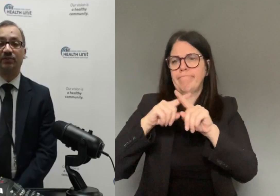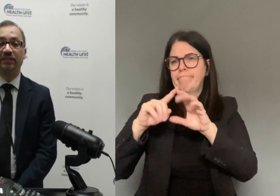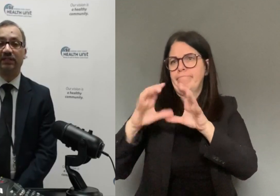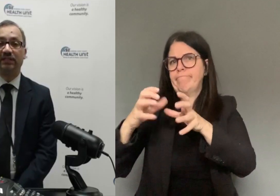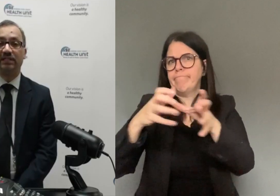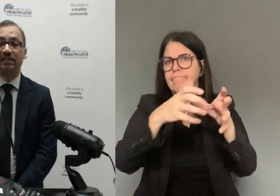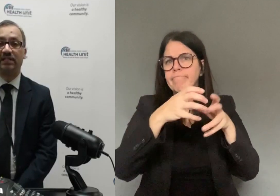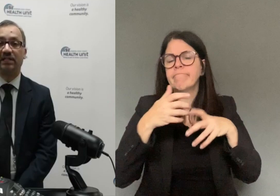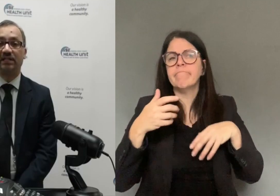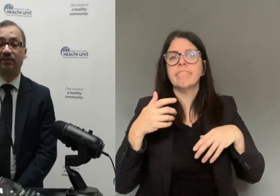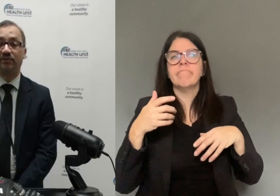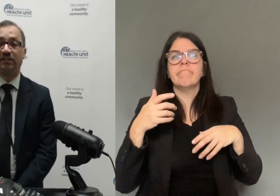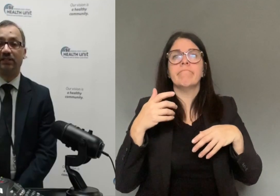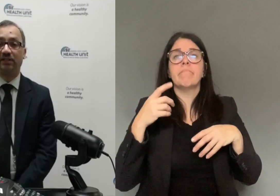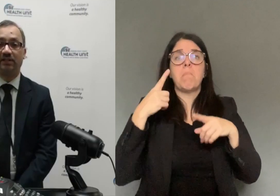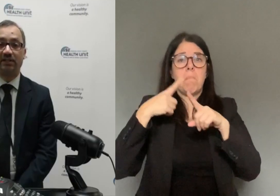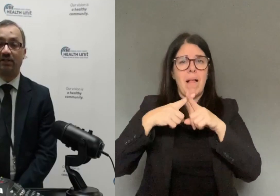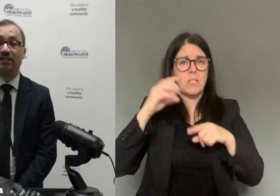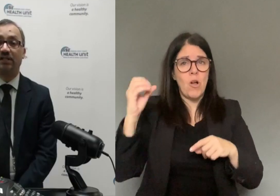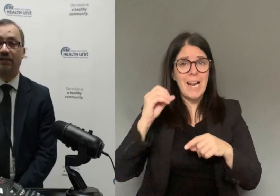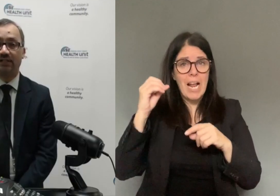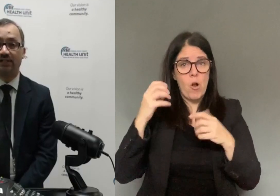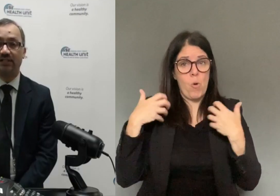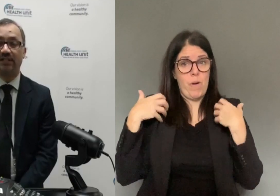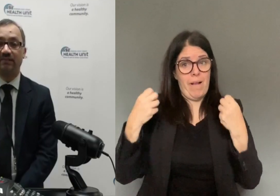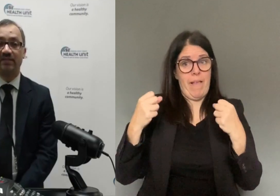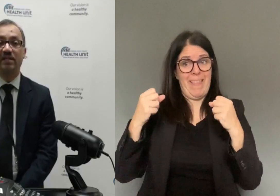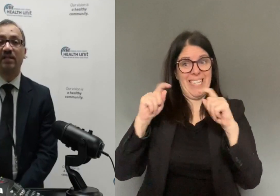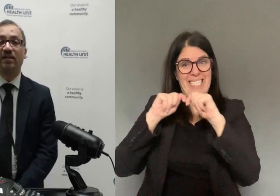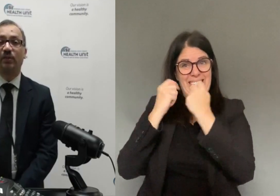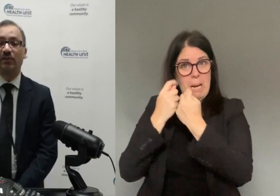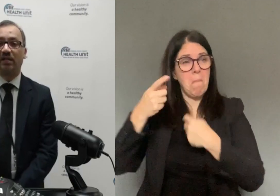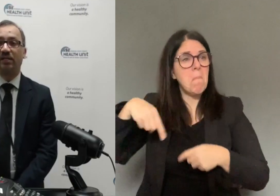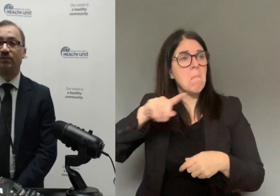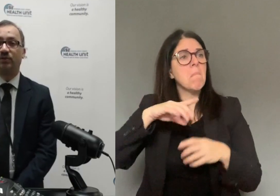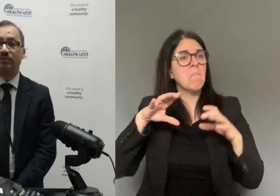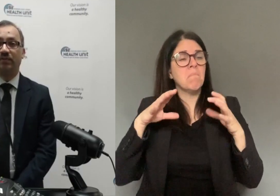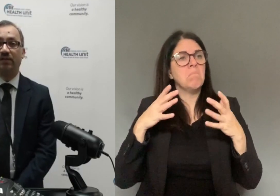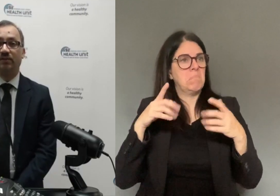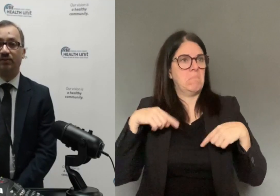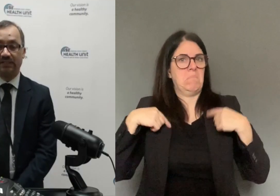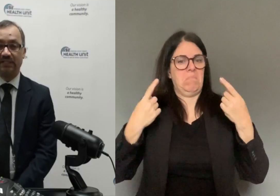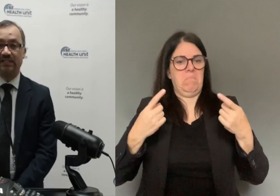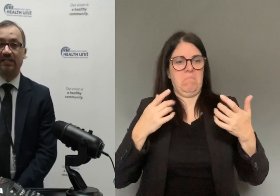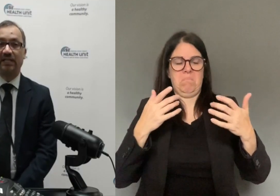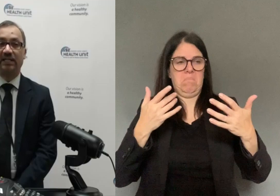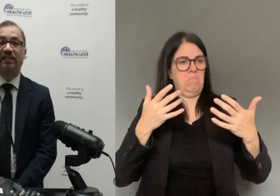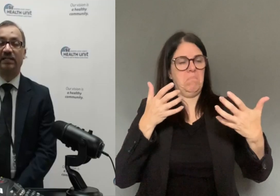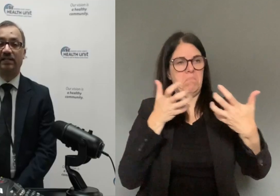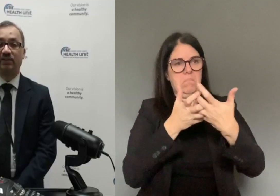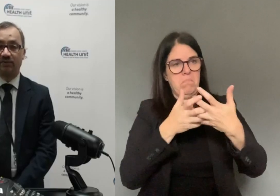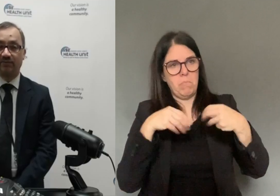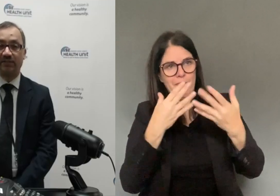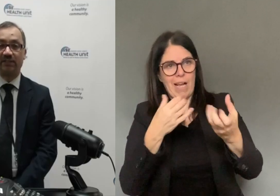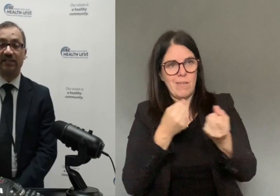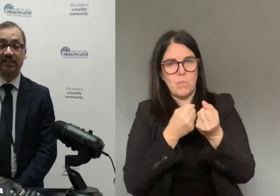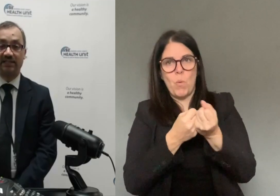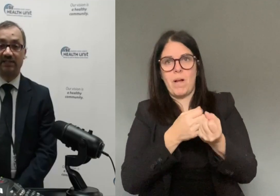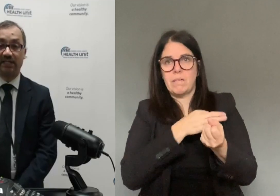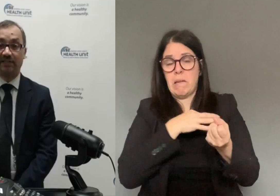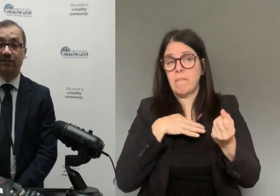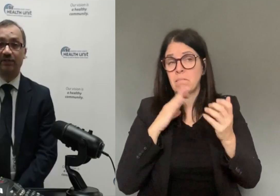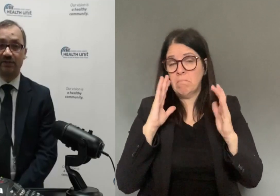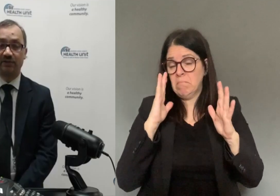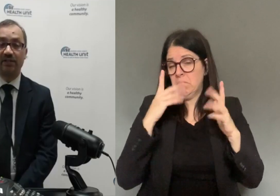through the Ontario Health teams, we are able to meet those needs. And so far,